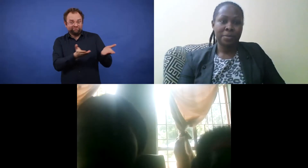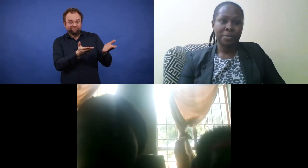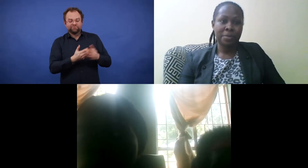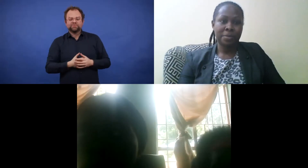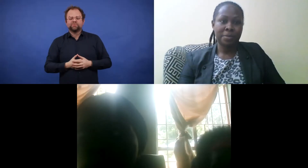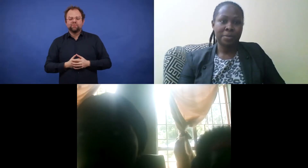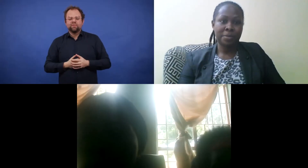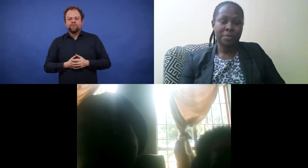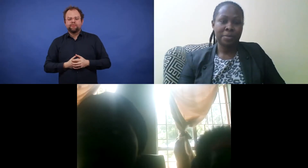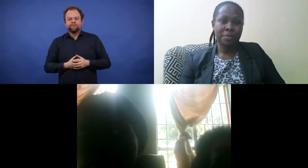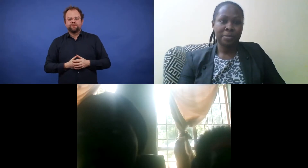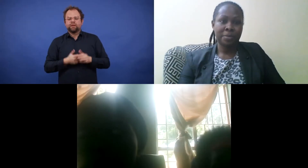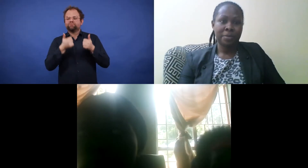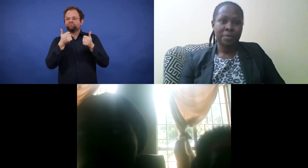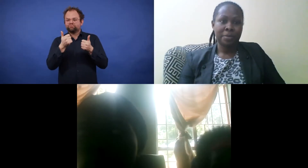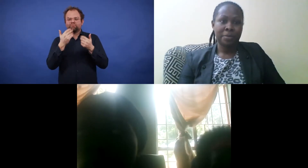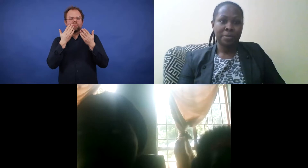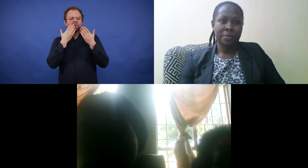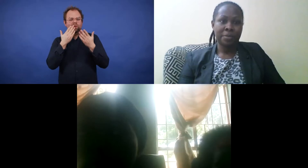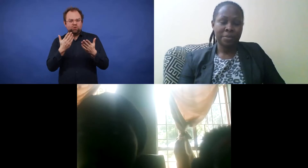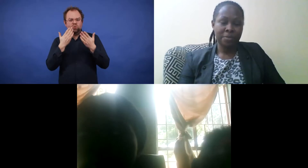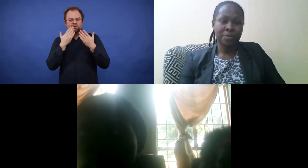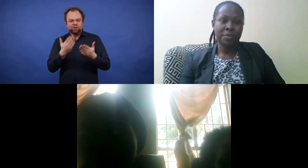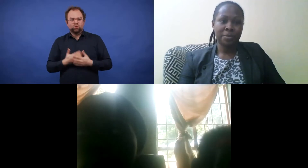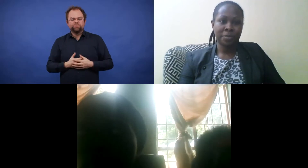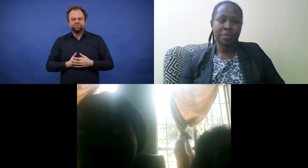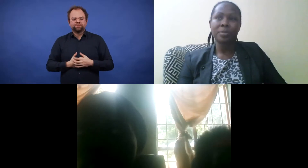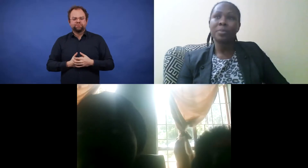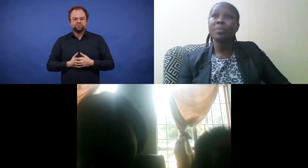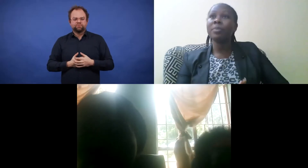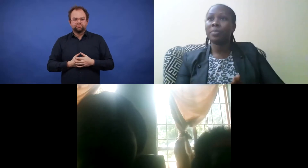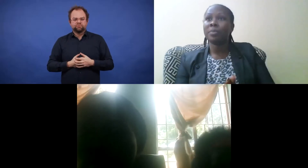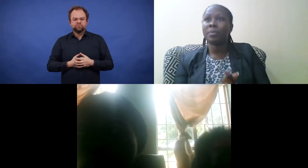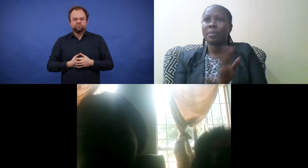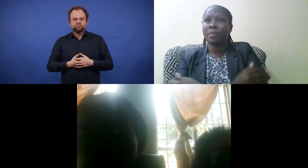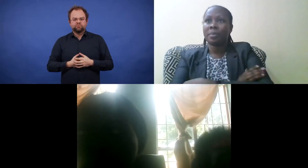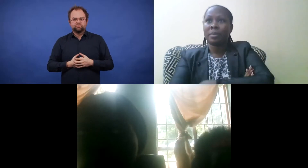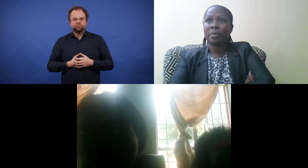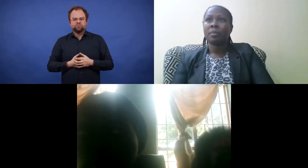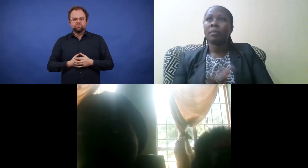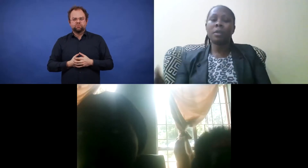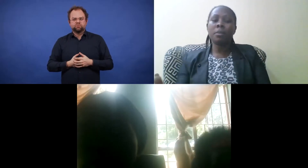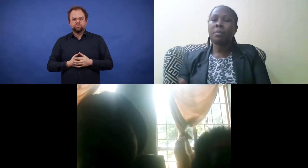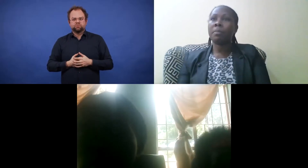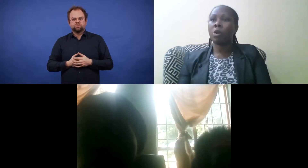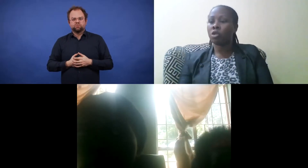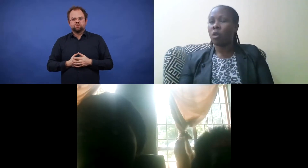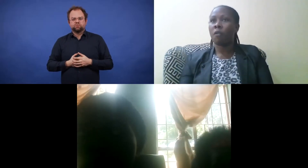yes, a person or a young person with a disability can contribute a